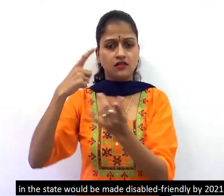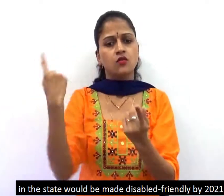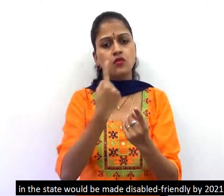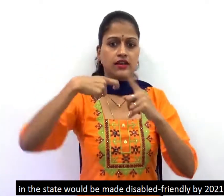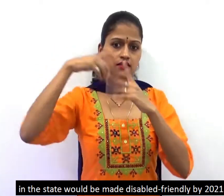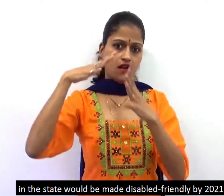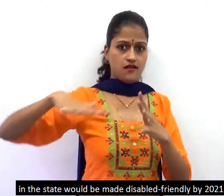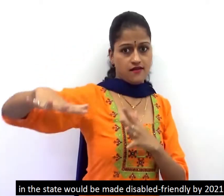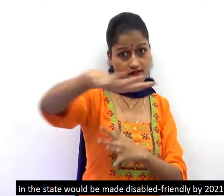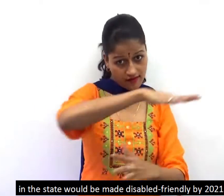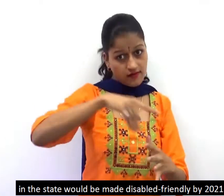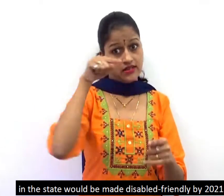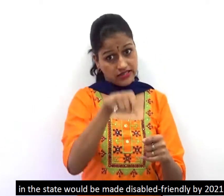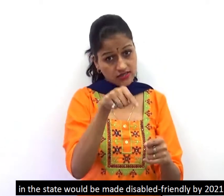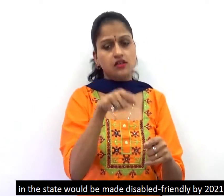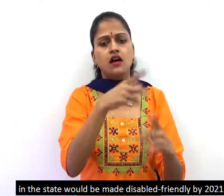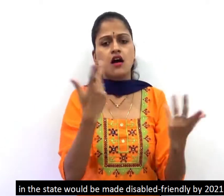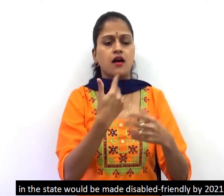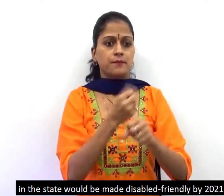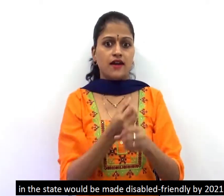in the state would be made disabled friendly by 2021